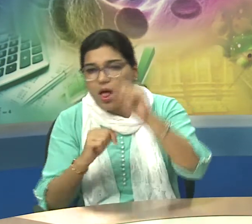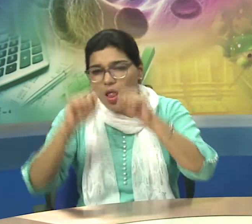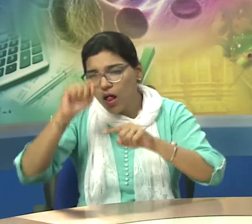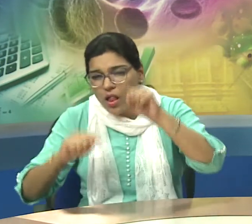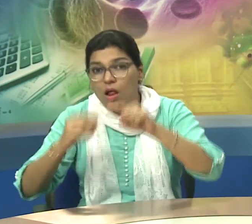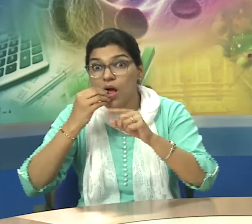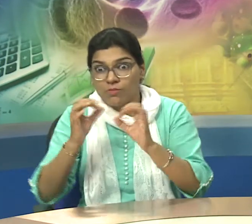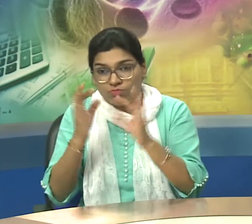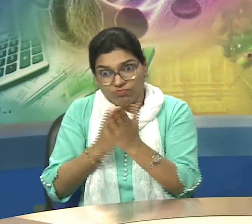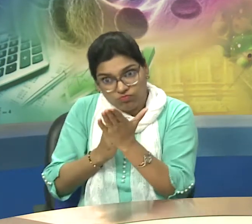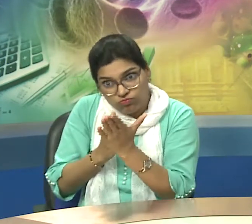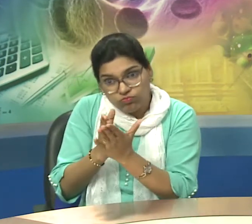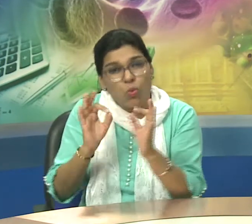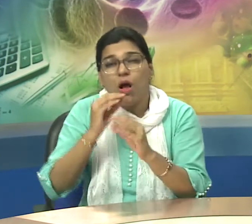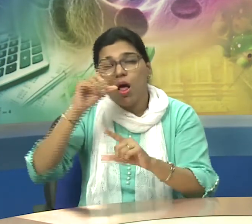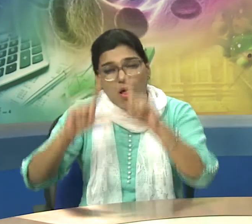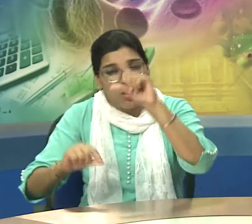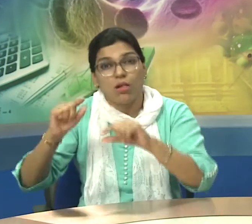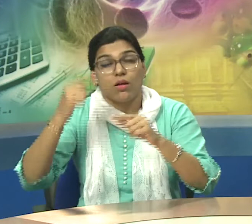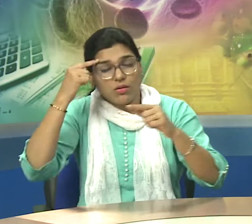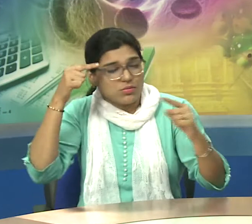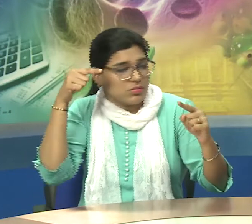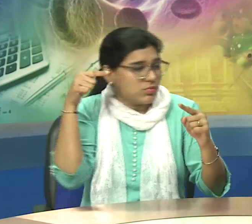even regular meals.